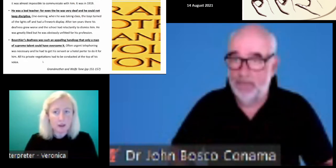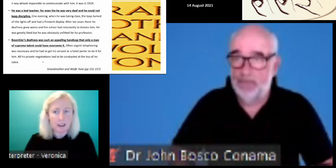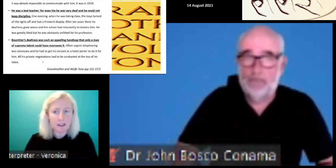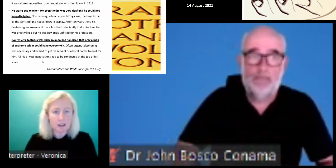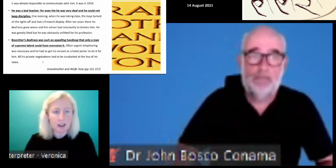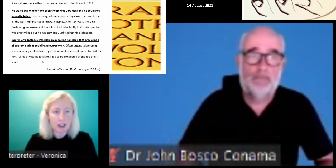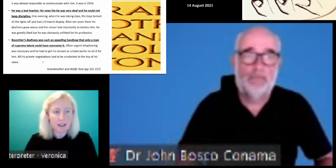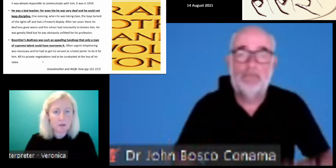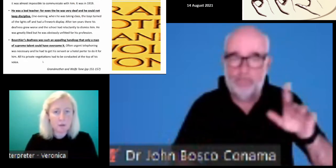Okay, to the next one.